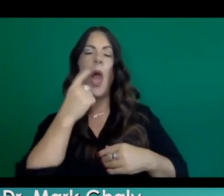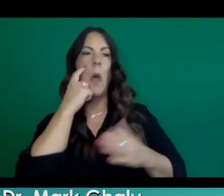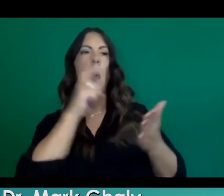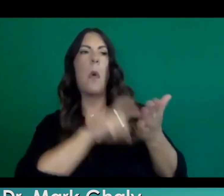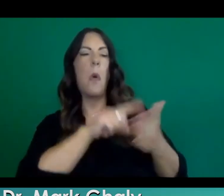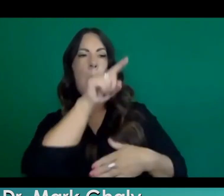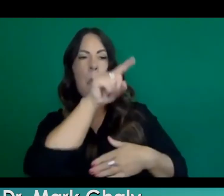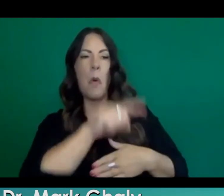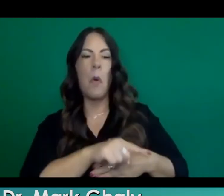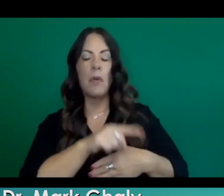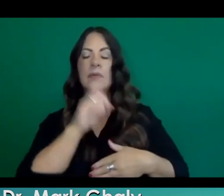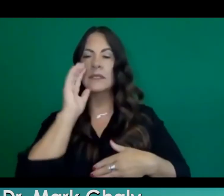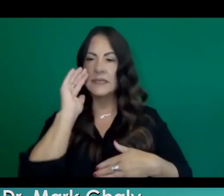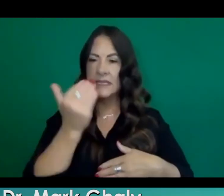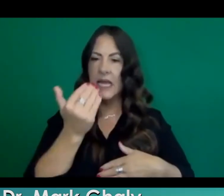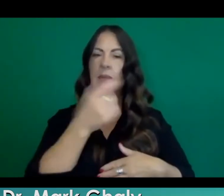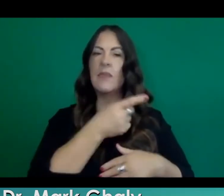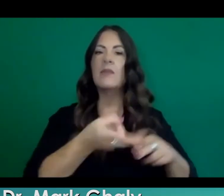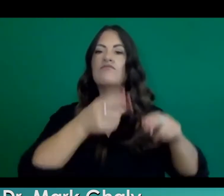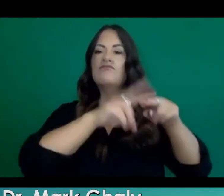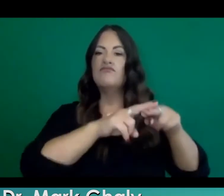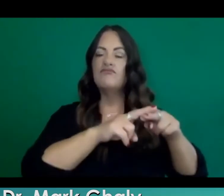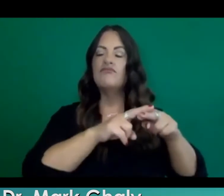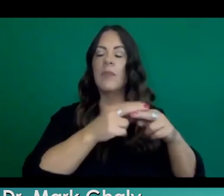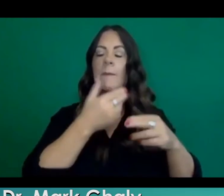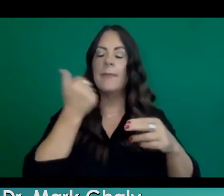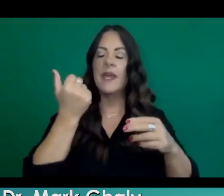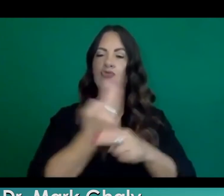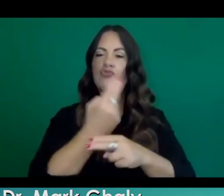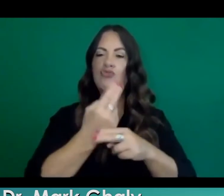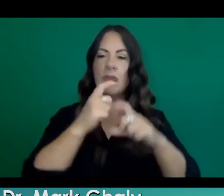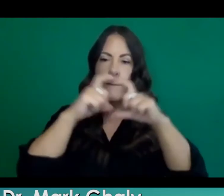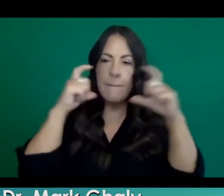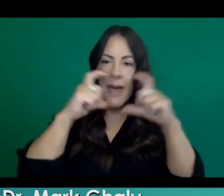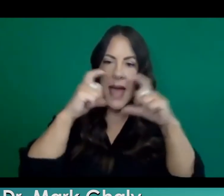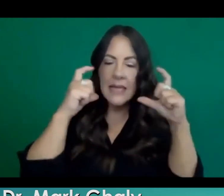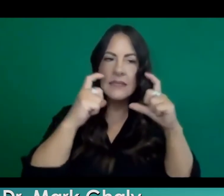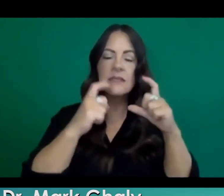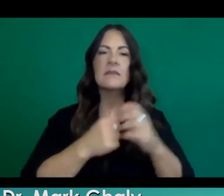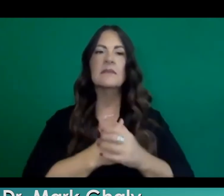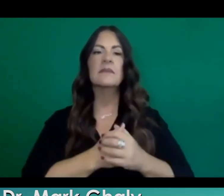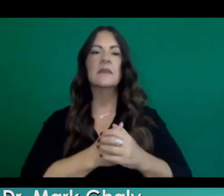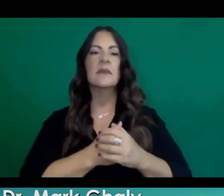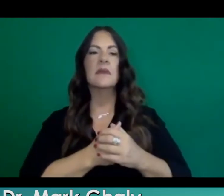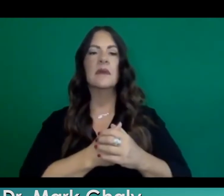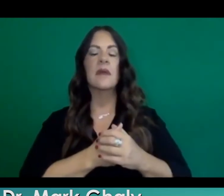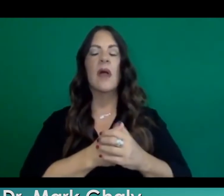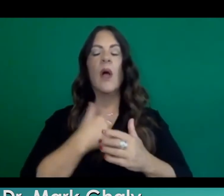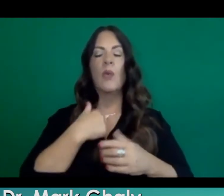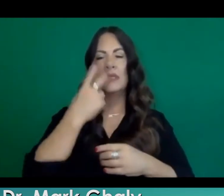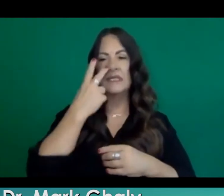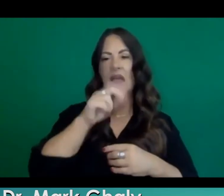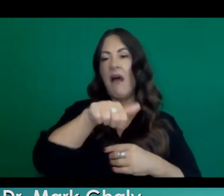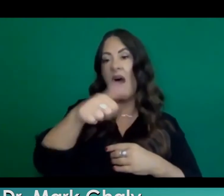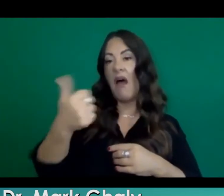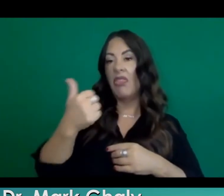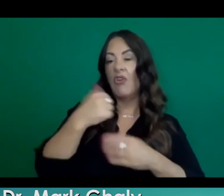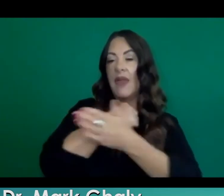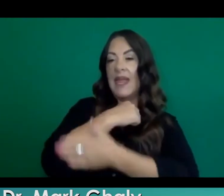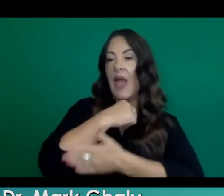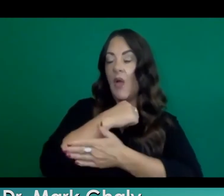increased use of masking in some counties. We see that other counties are able to